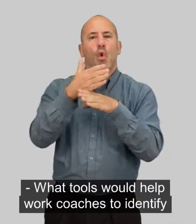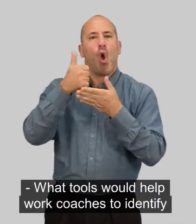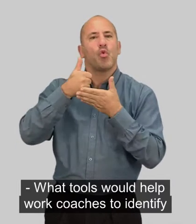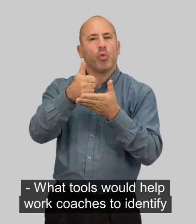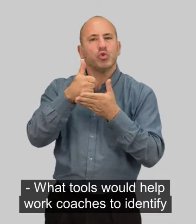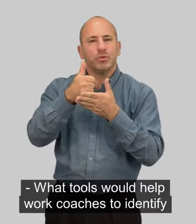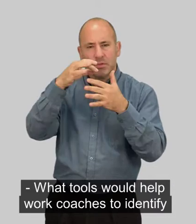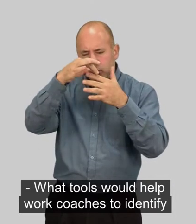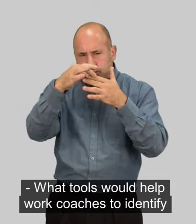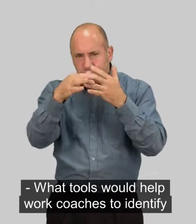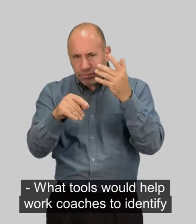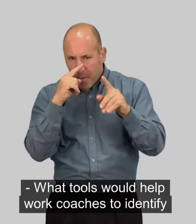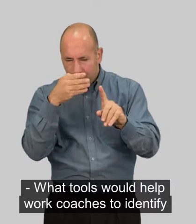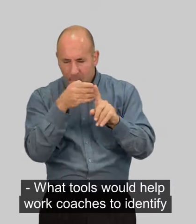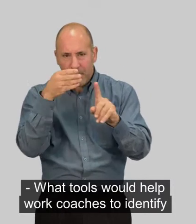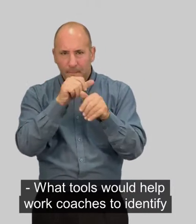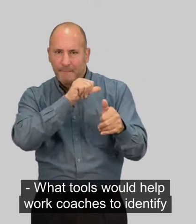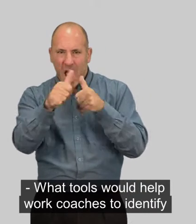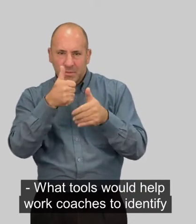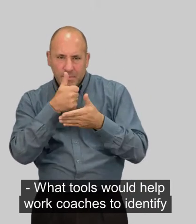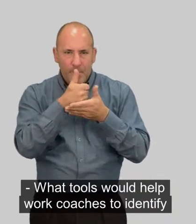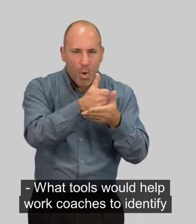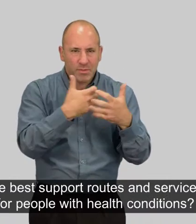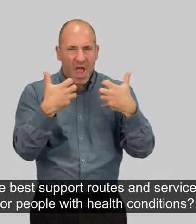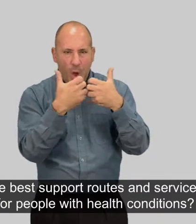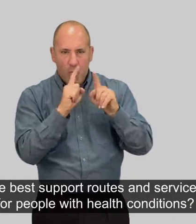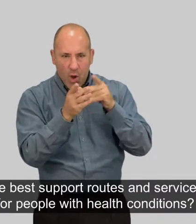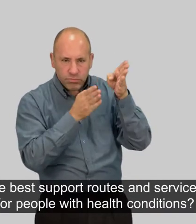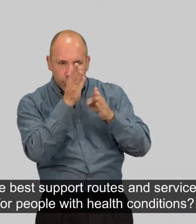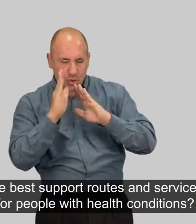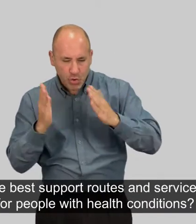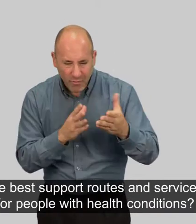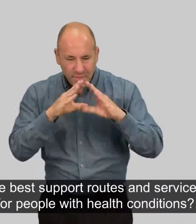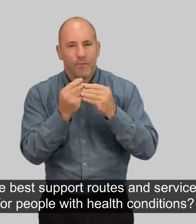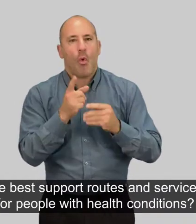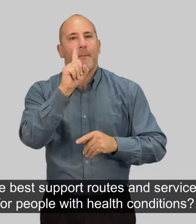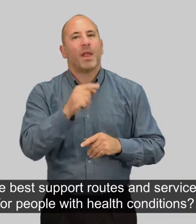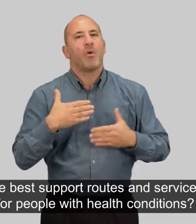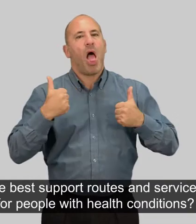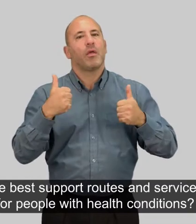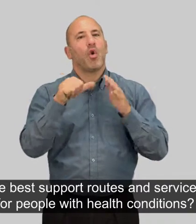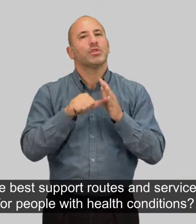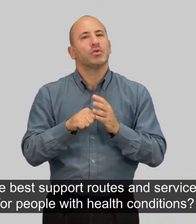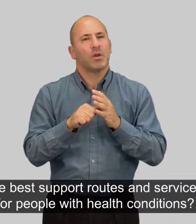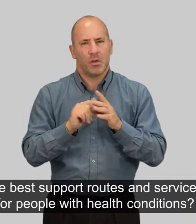What tools would help work coaches to identify the best support routes and services for people with health